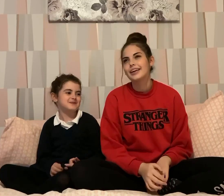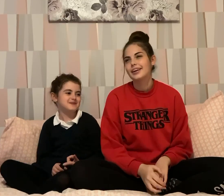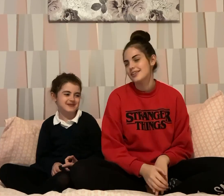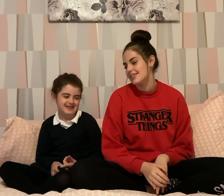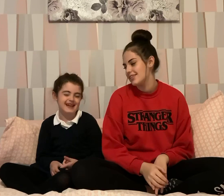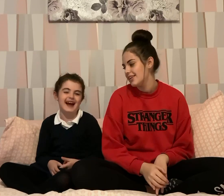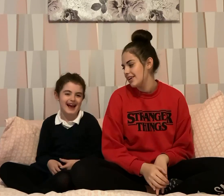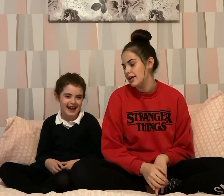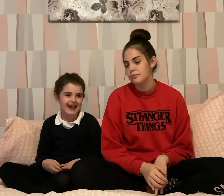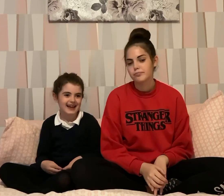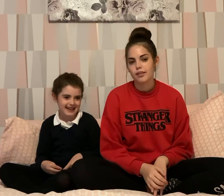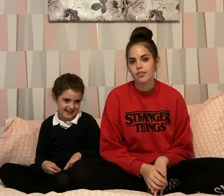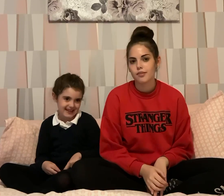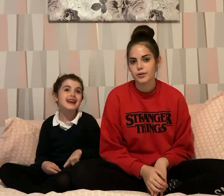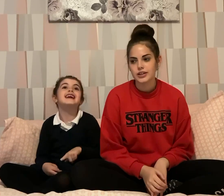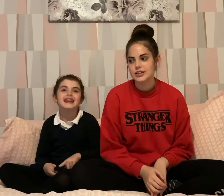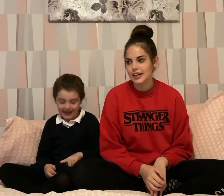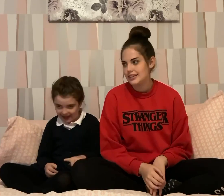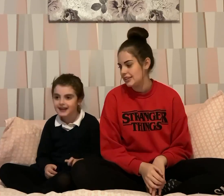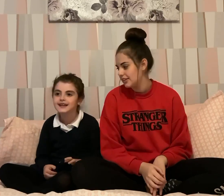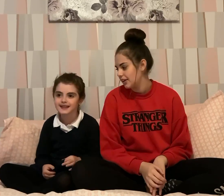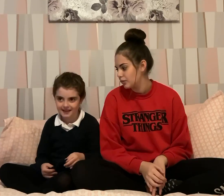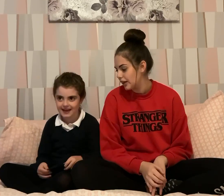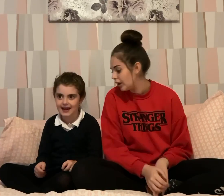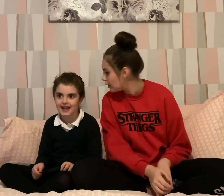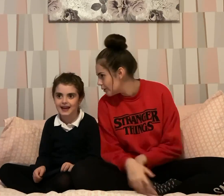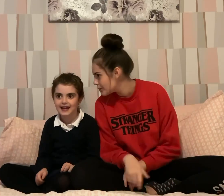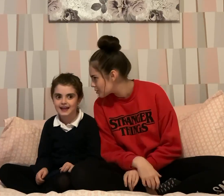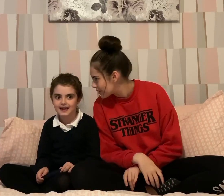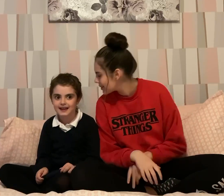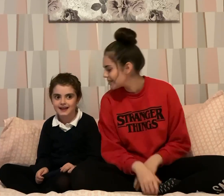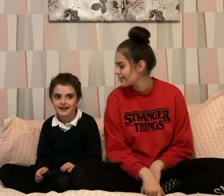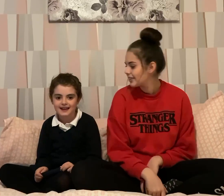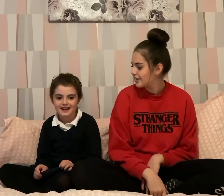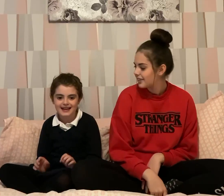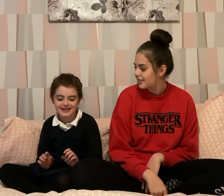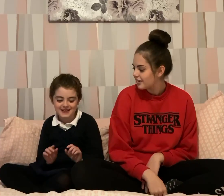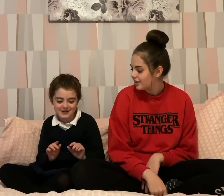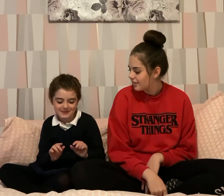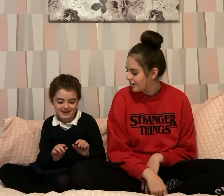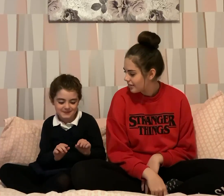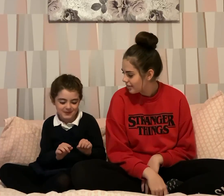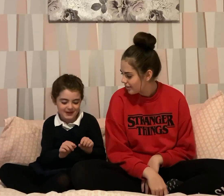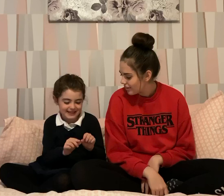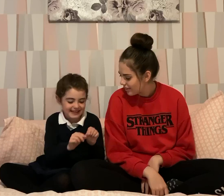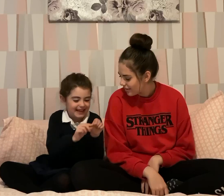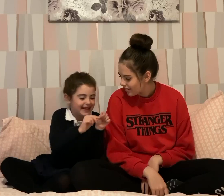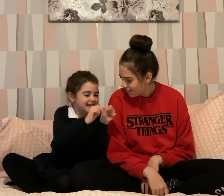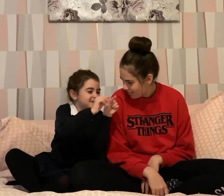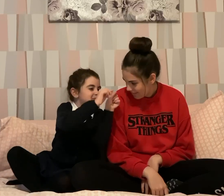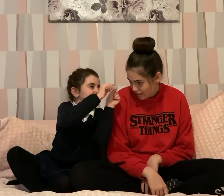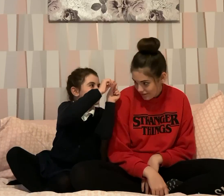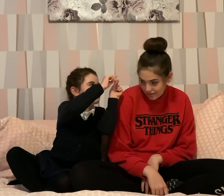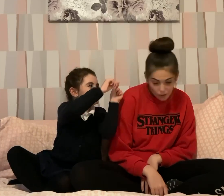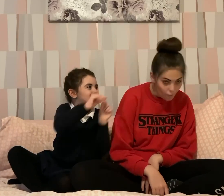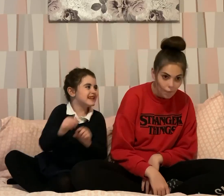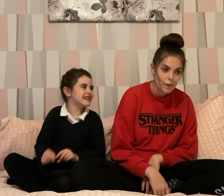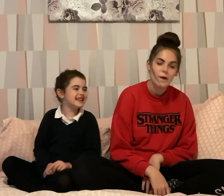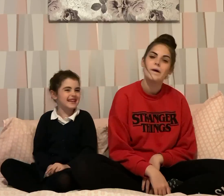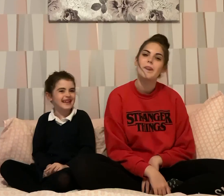is. Yeah. In a month, and we're excited. We get loads of sweets. And it's going to be spooky soon. Spooky, spooky.